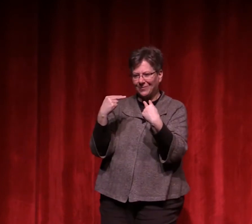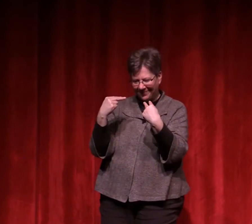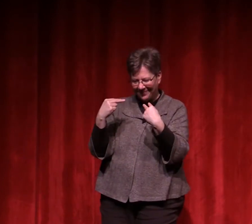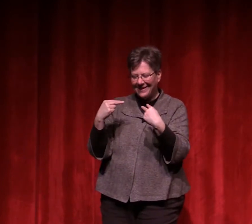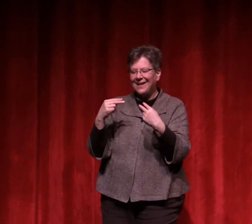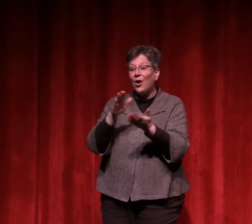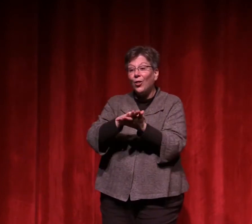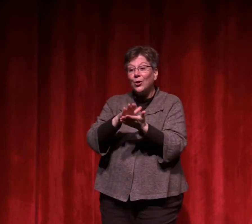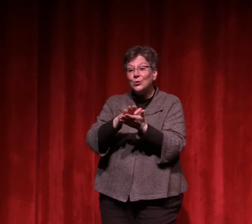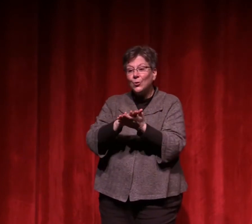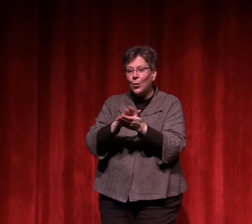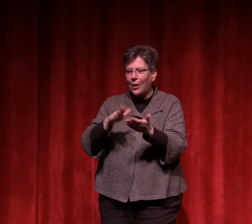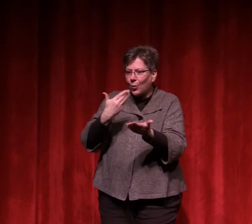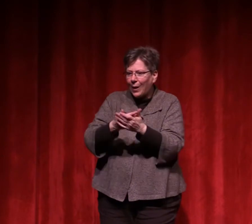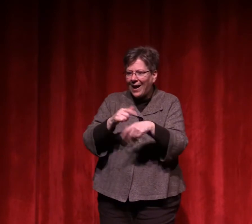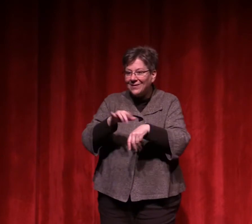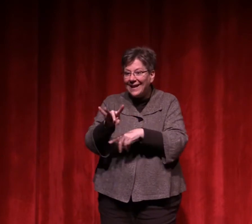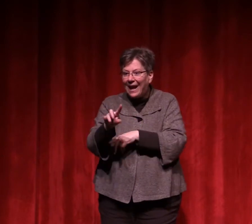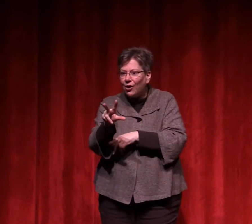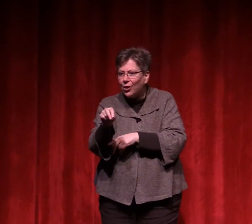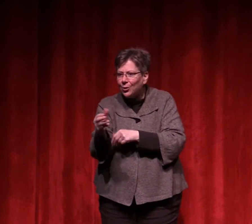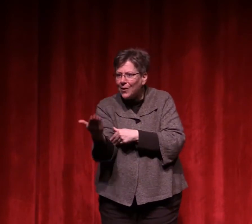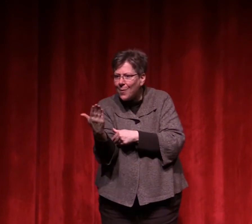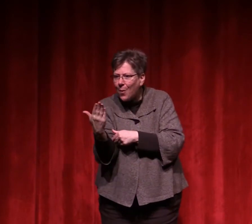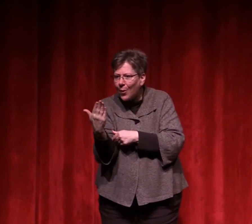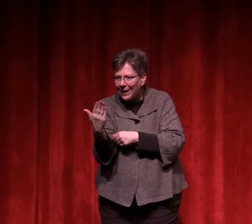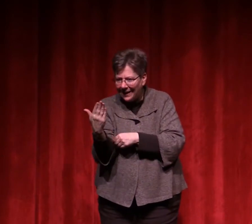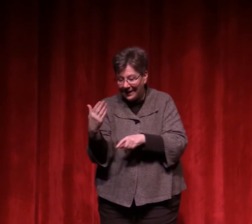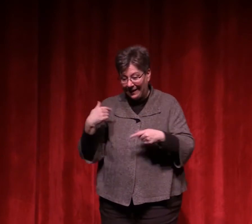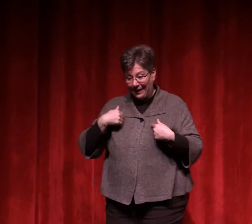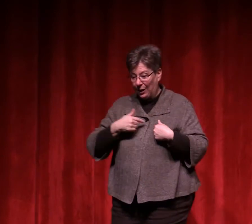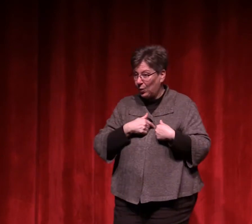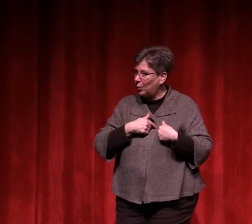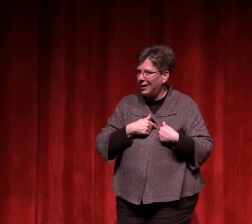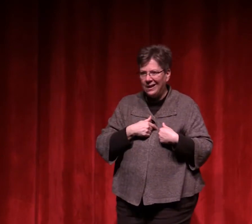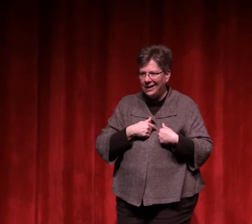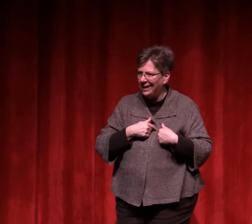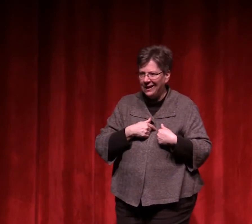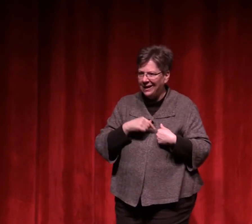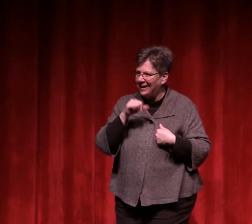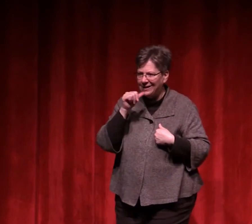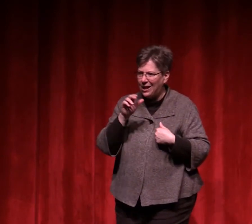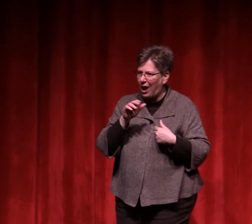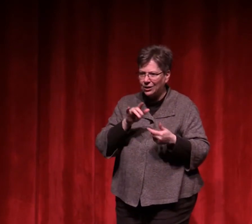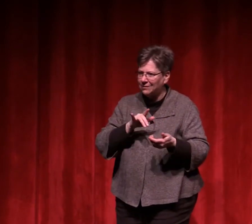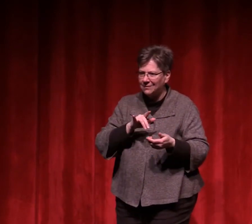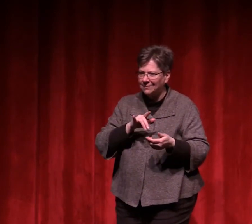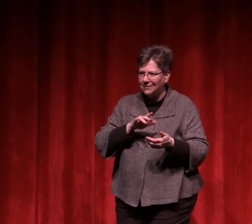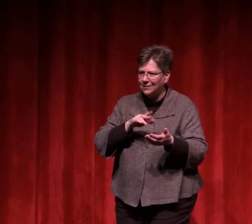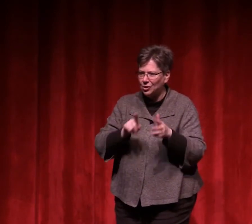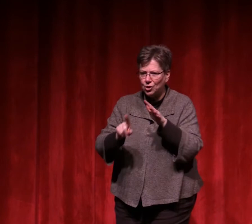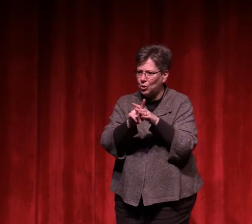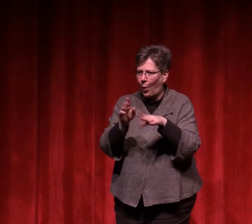football field at 8:30, and guess what? We weren't going to show up on time.